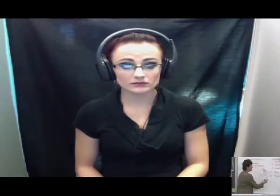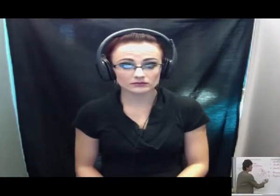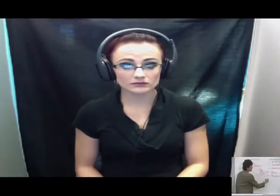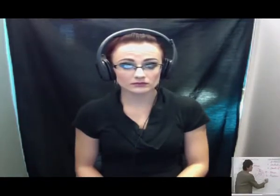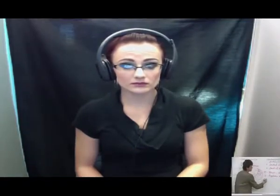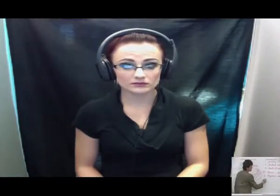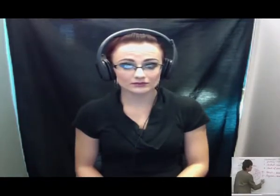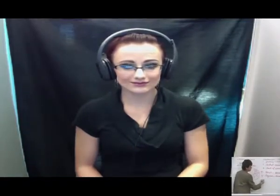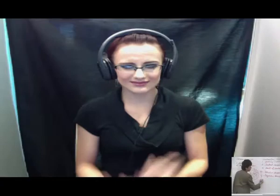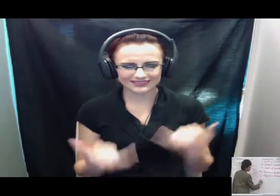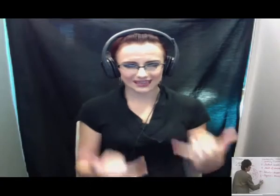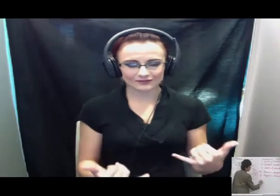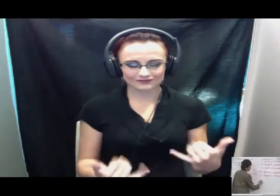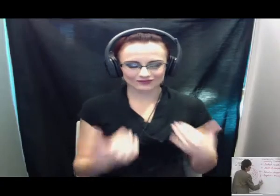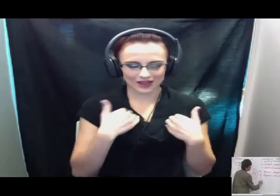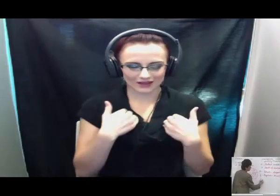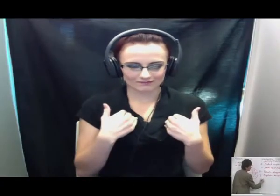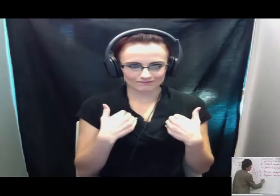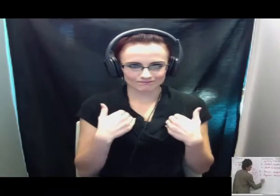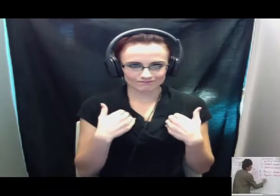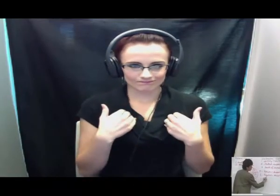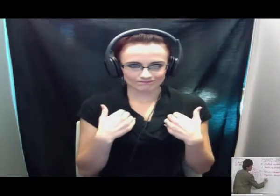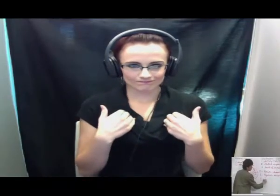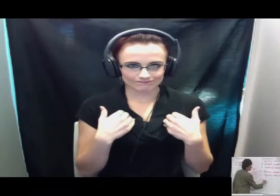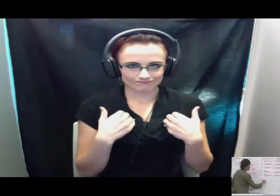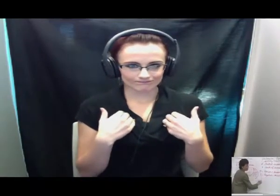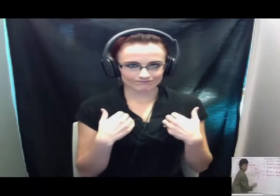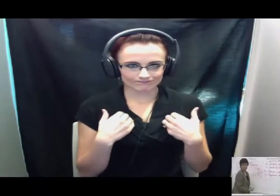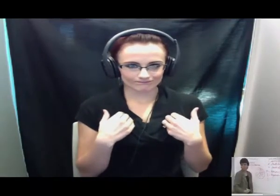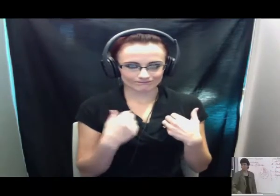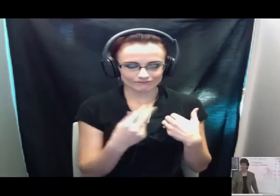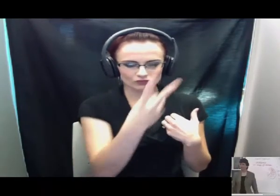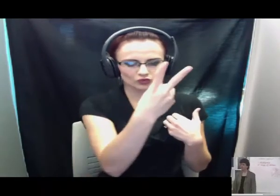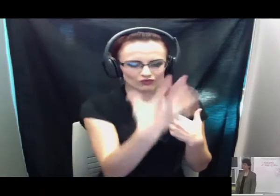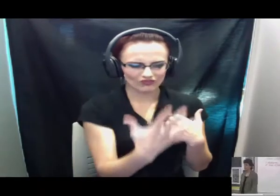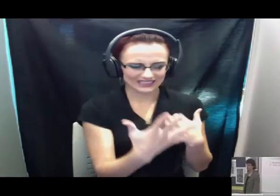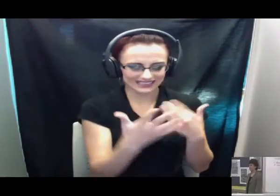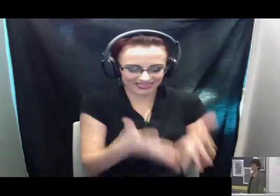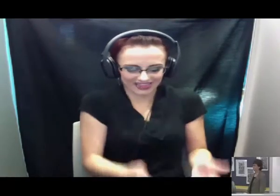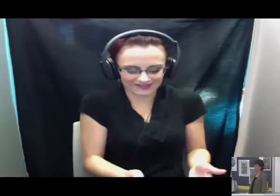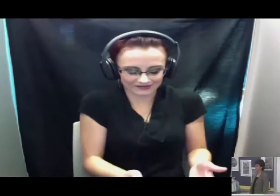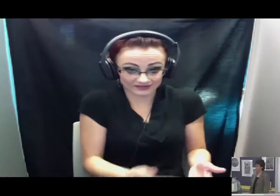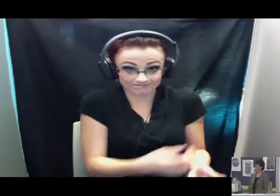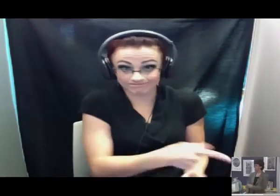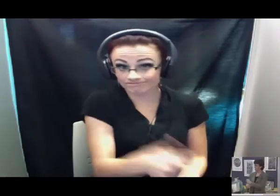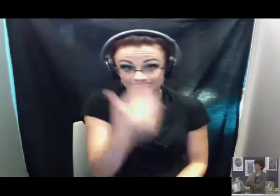The 2/5 that are remaining, they didn't know. They were undecided.